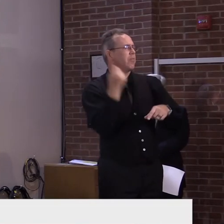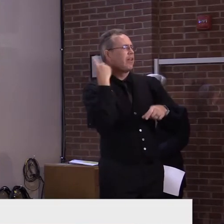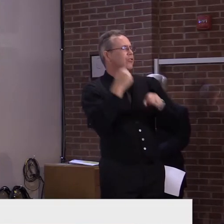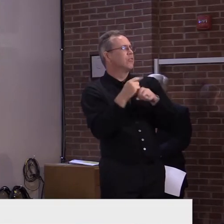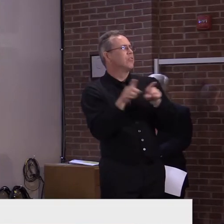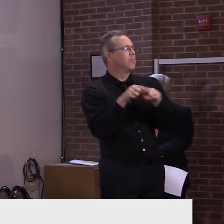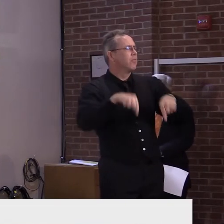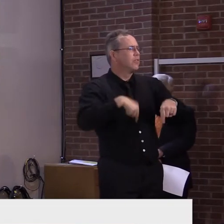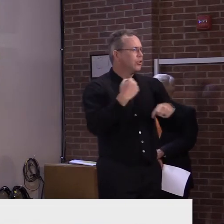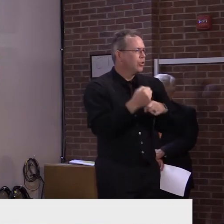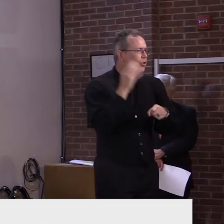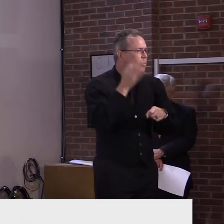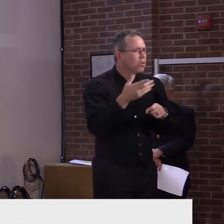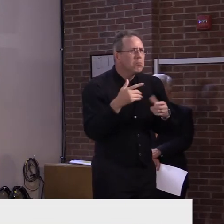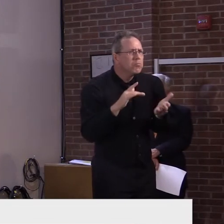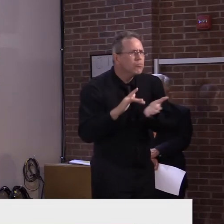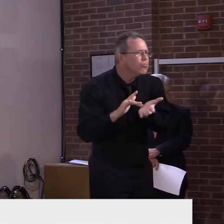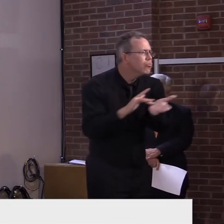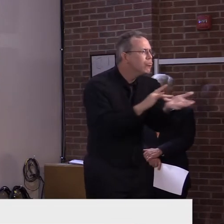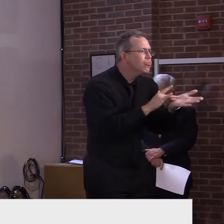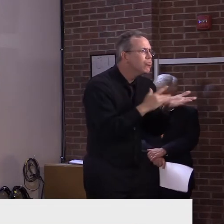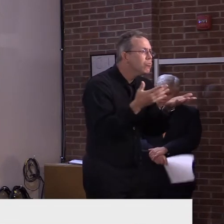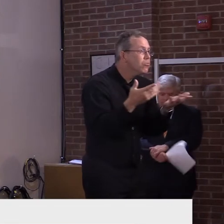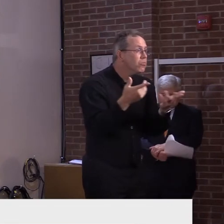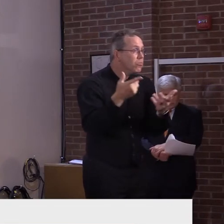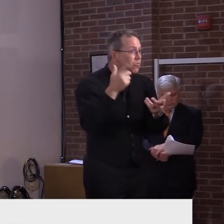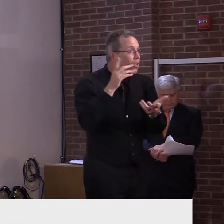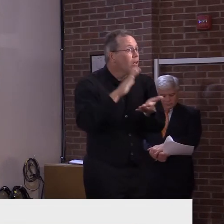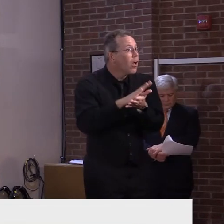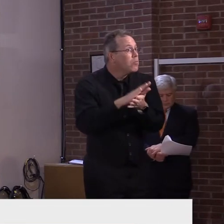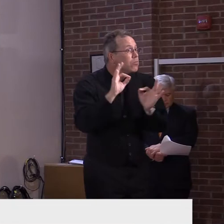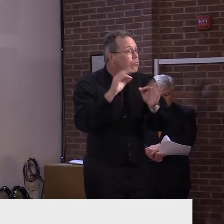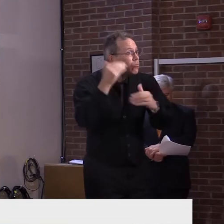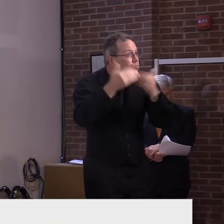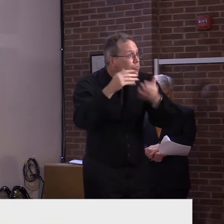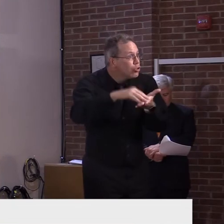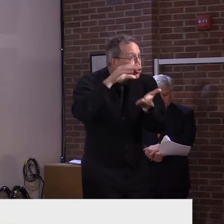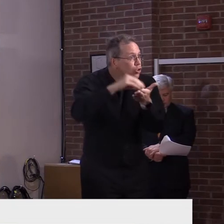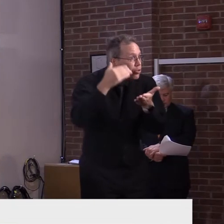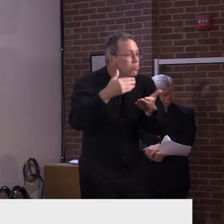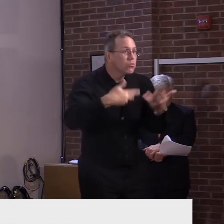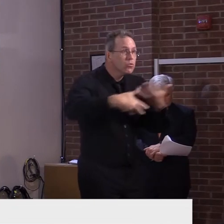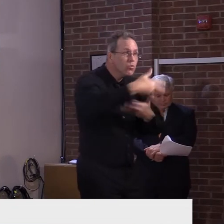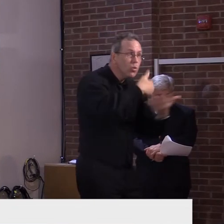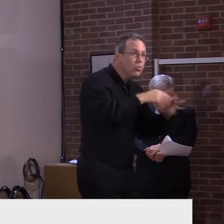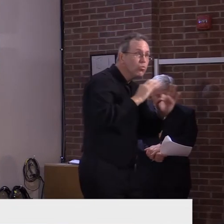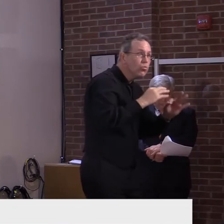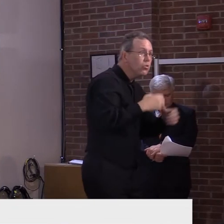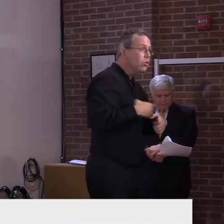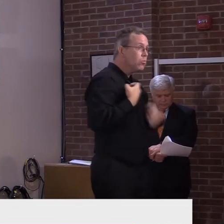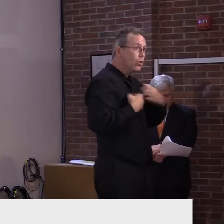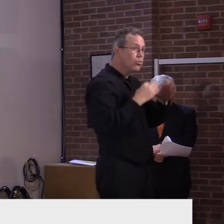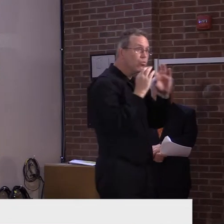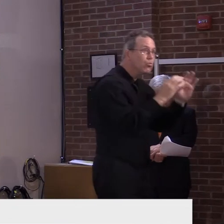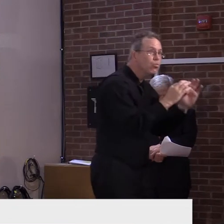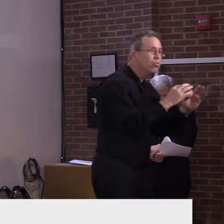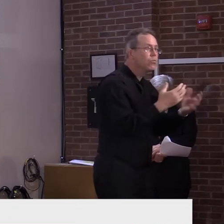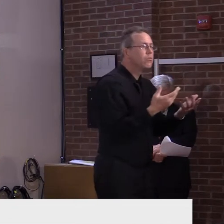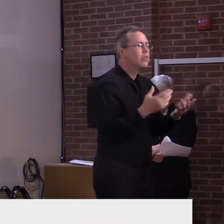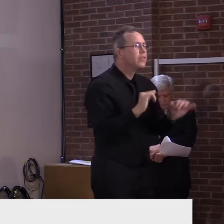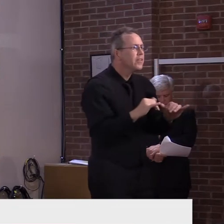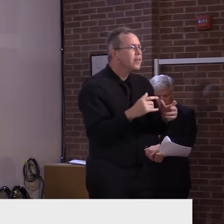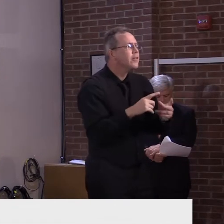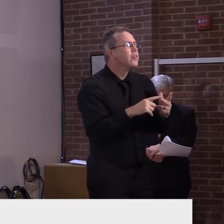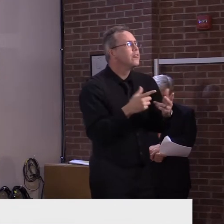academics, social-emotional learning, and engagement. Now we want to understand these needs more specifically. For example, what